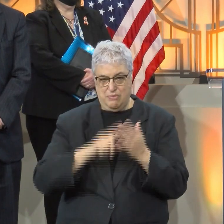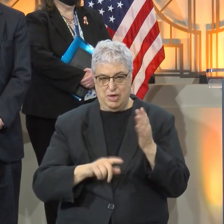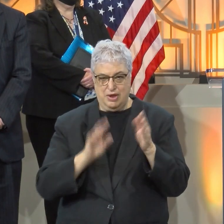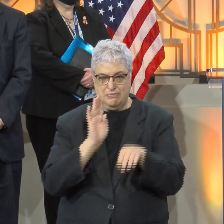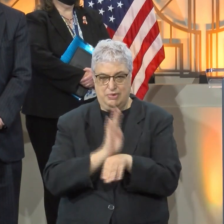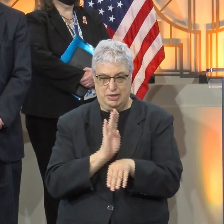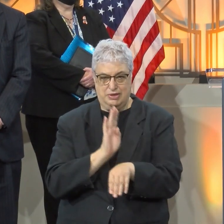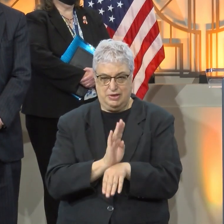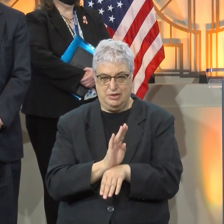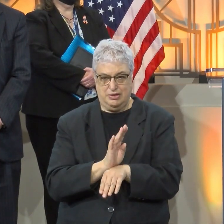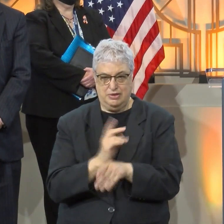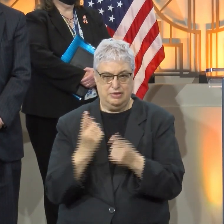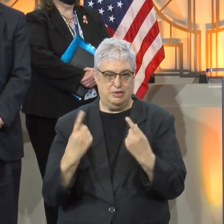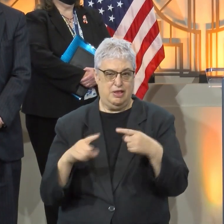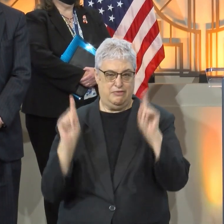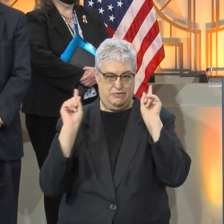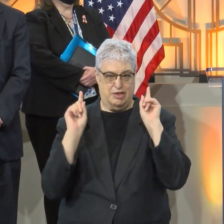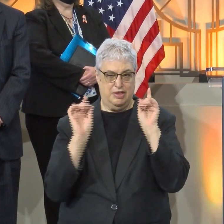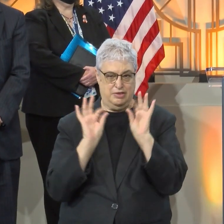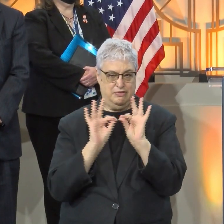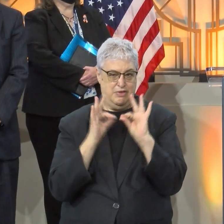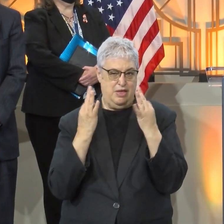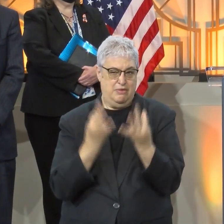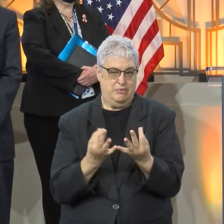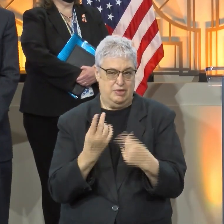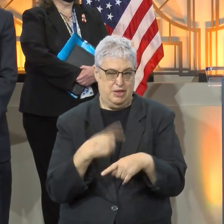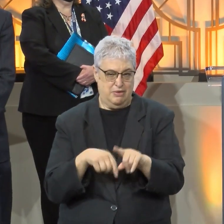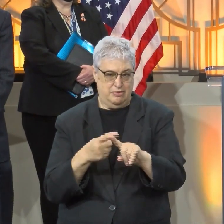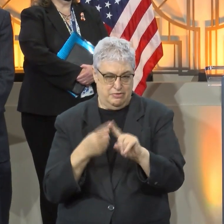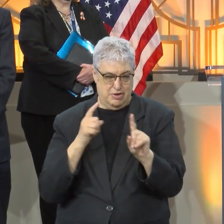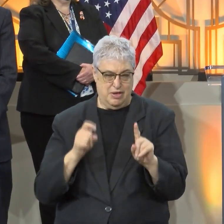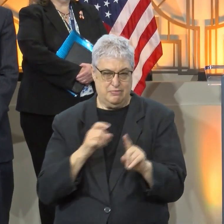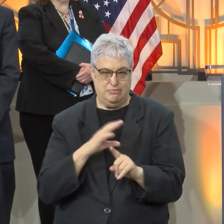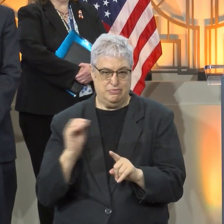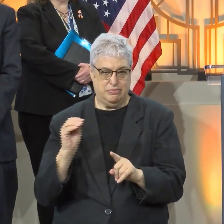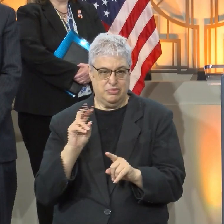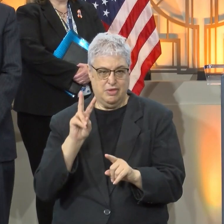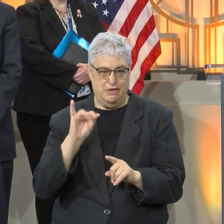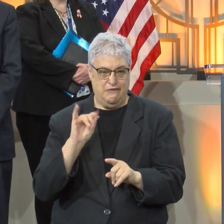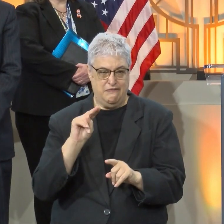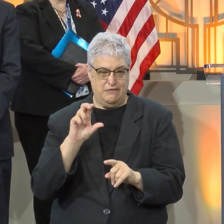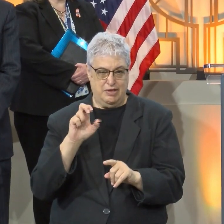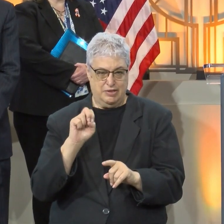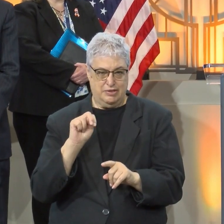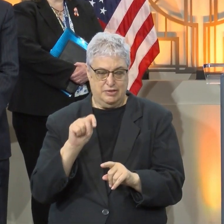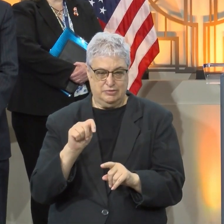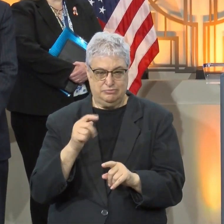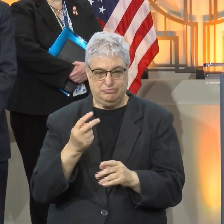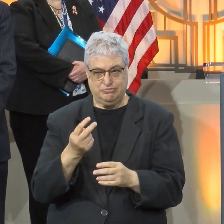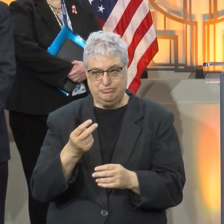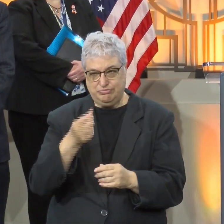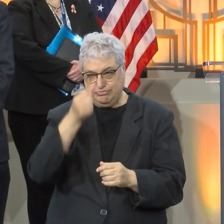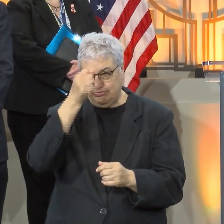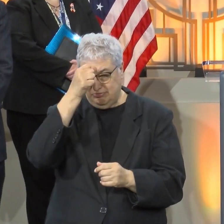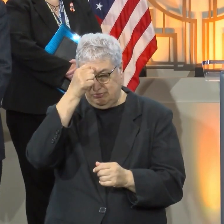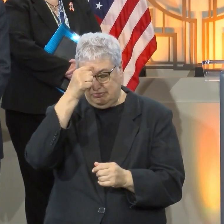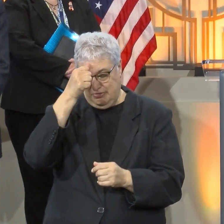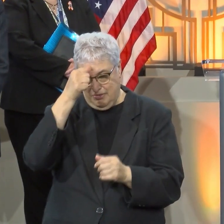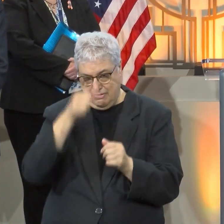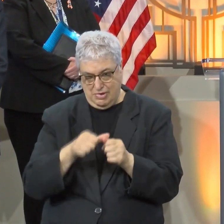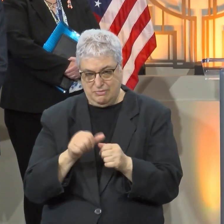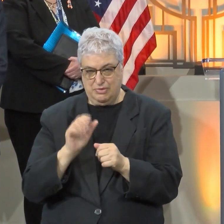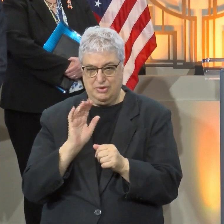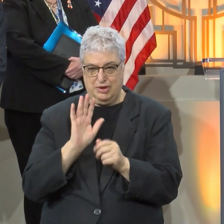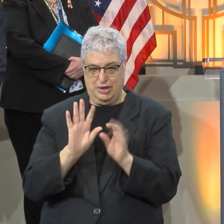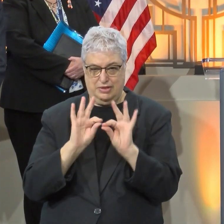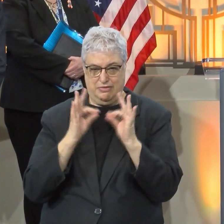business person, family he comes from, and Vincent will always be remembered. And so we want to take this moment